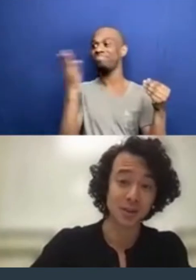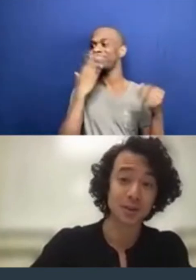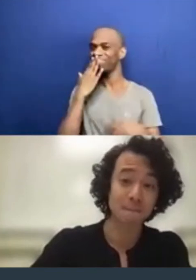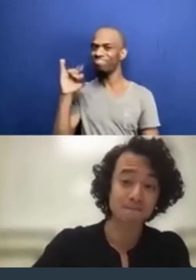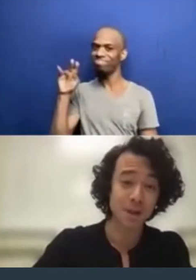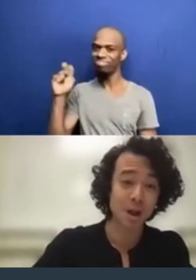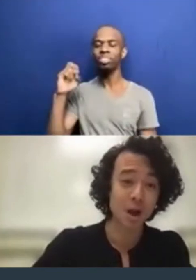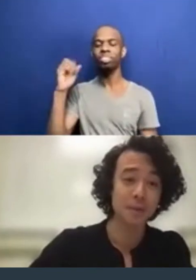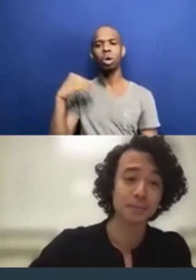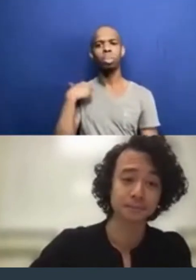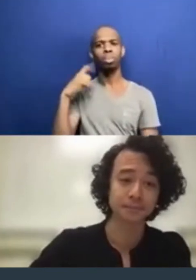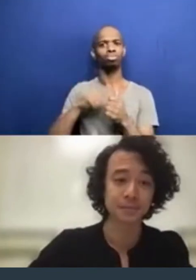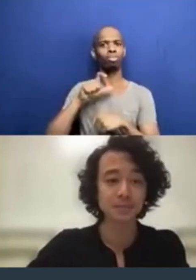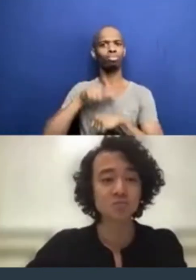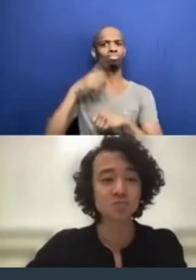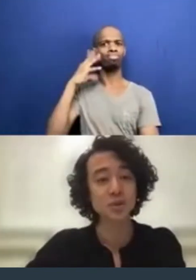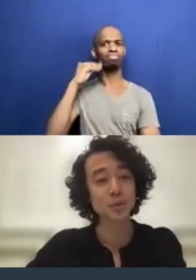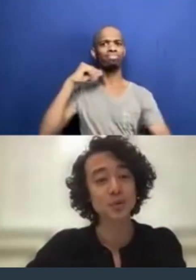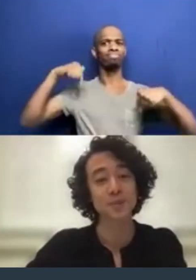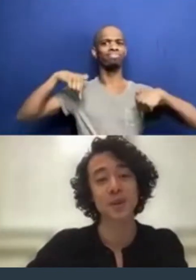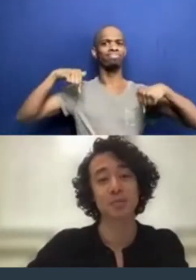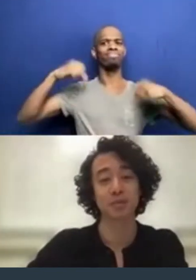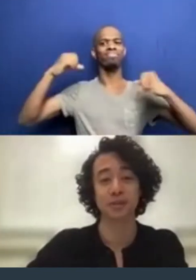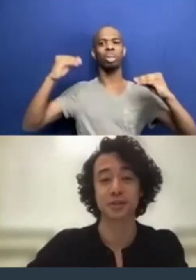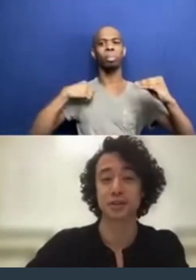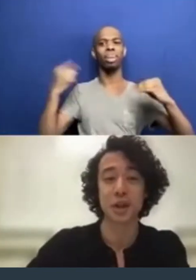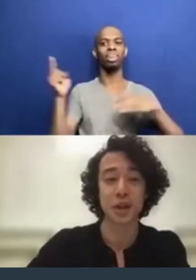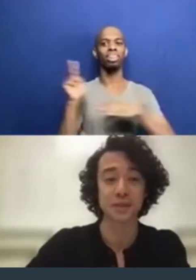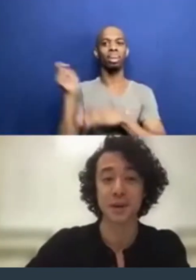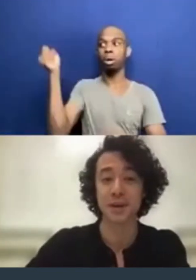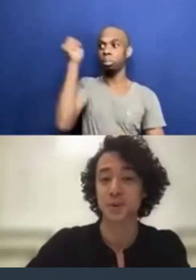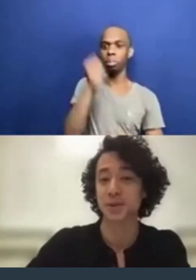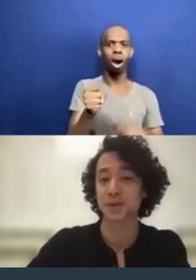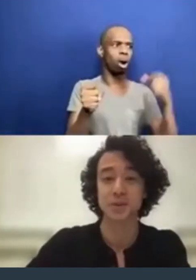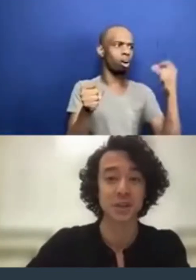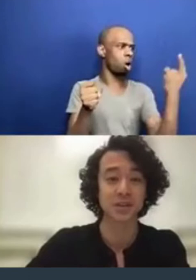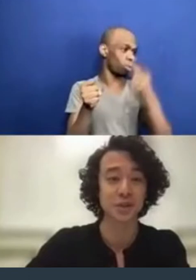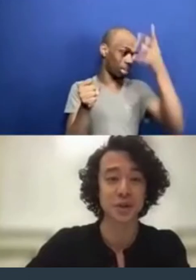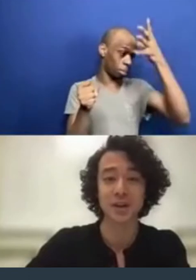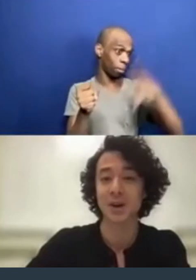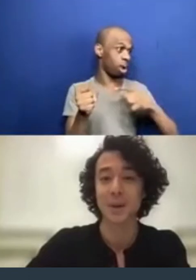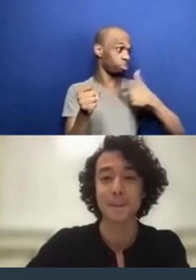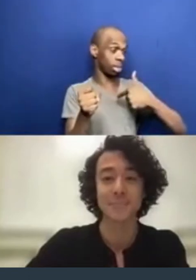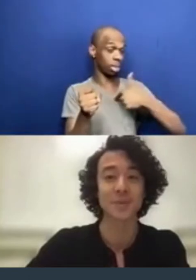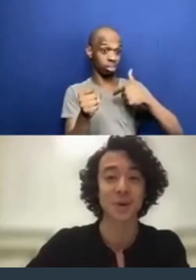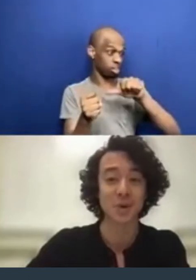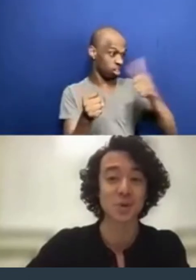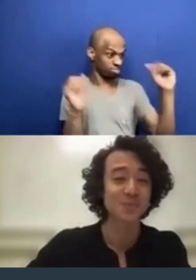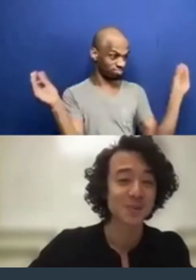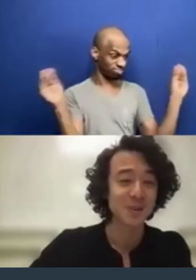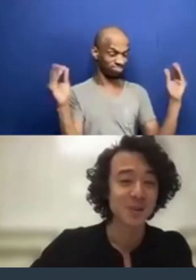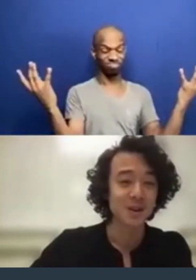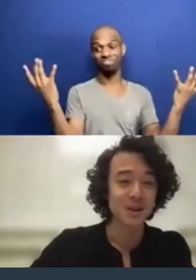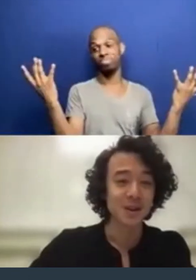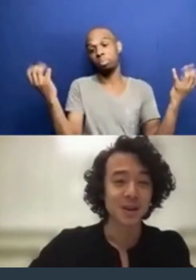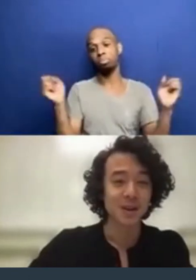man on this panel. So I wrote something about privilege and my experiences in the industry. Here goes.